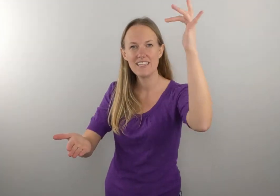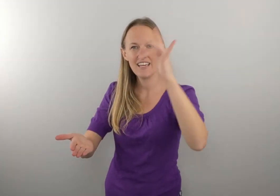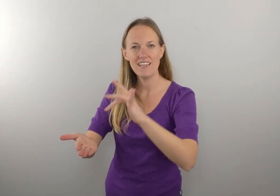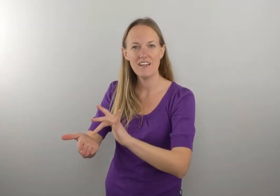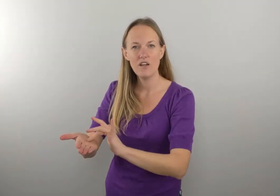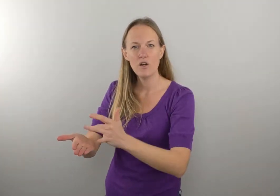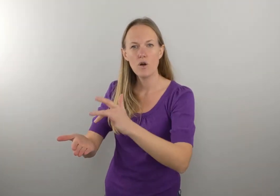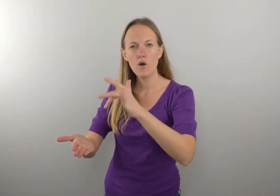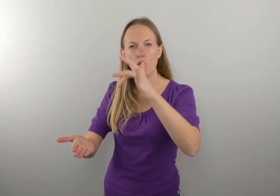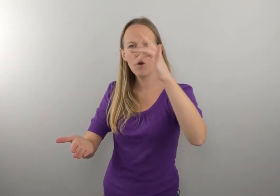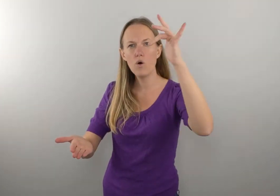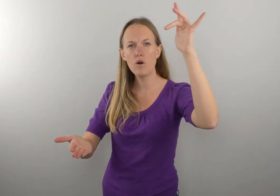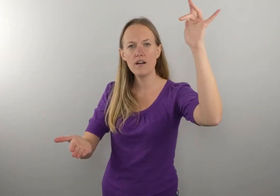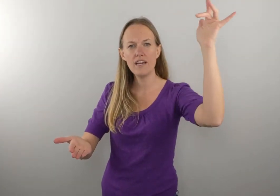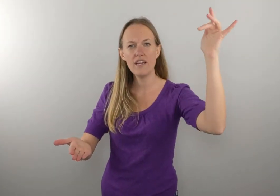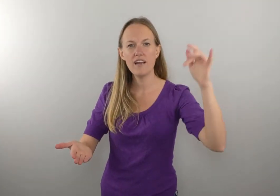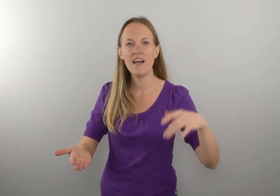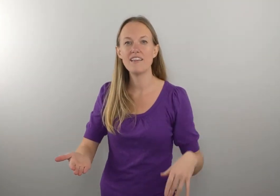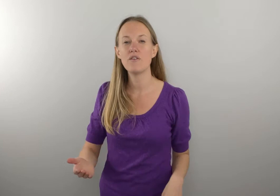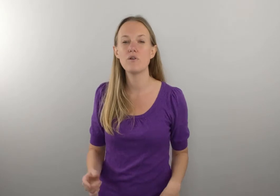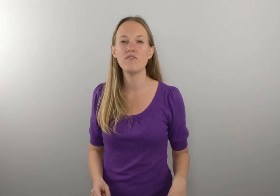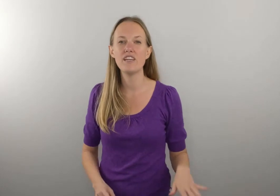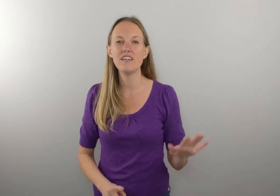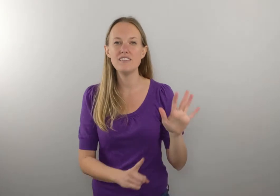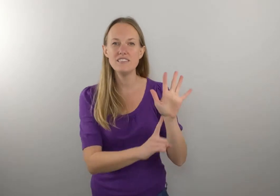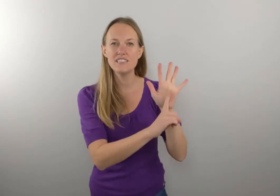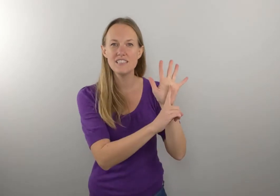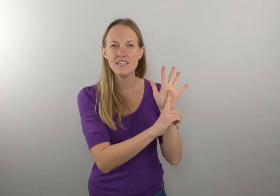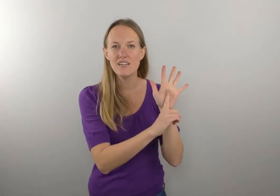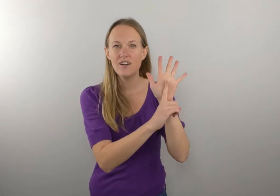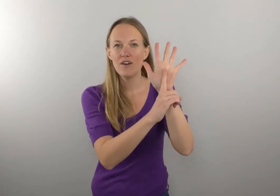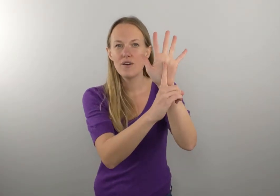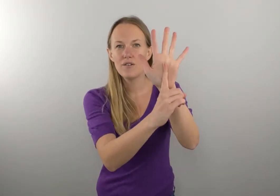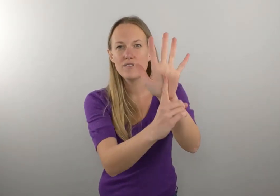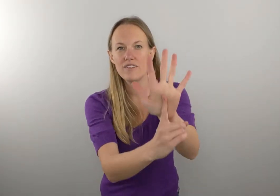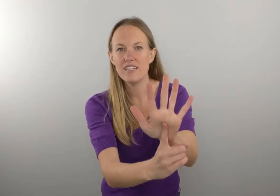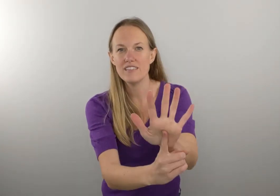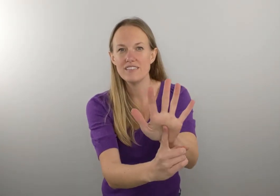Okay, glory, and then revealed, revealed,